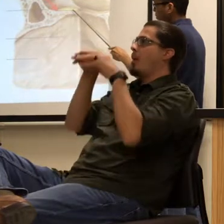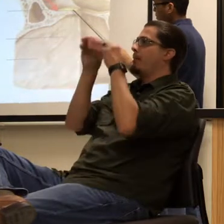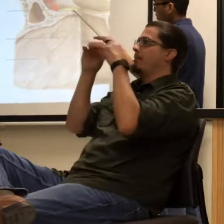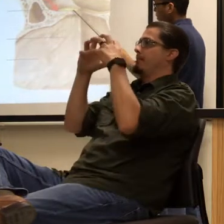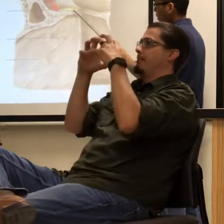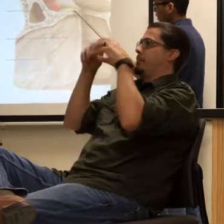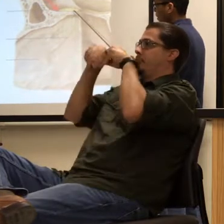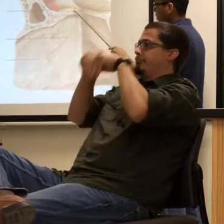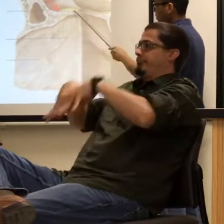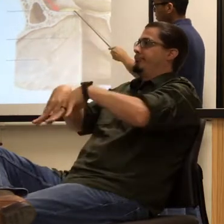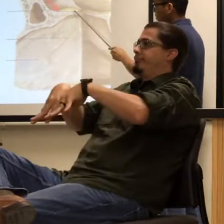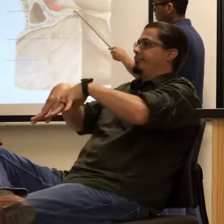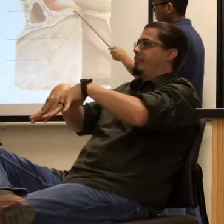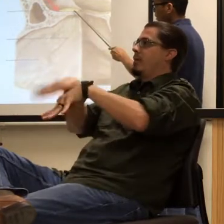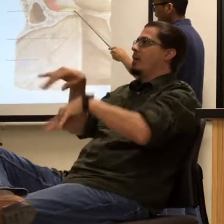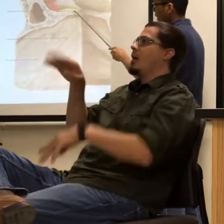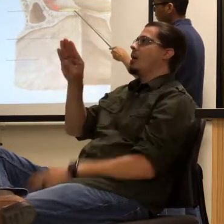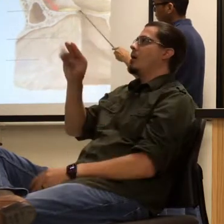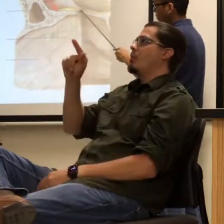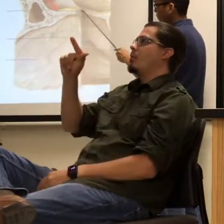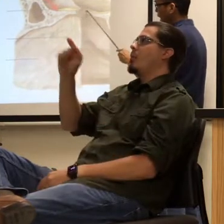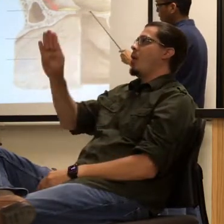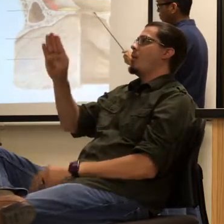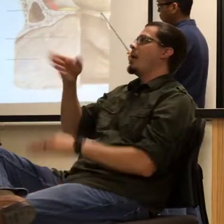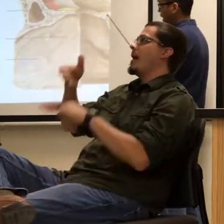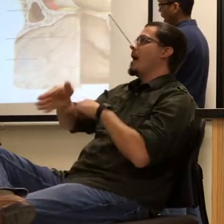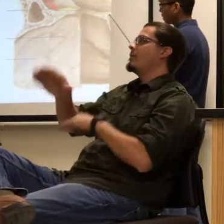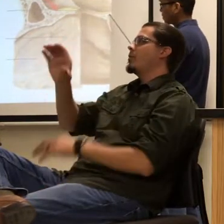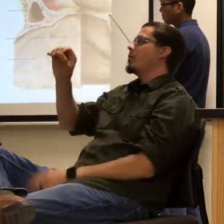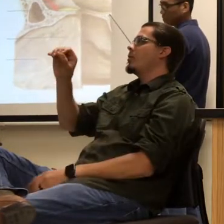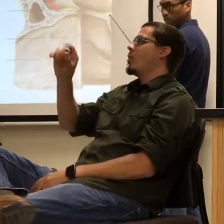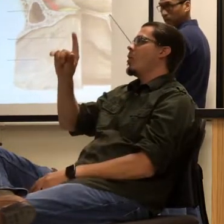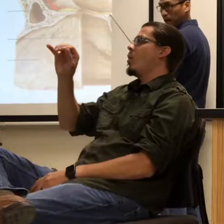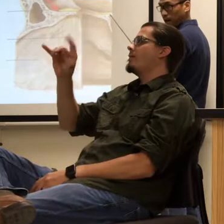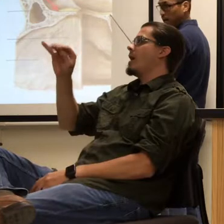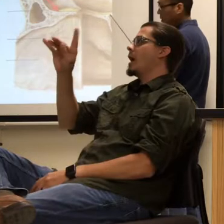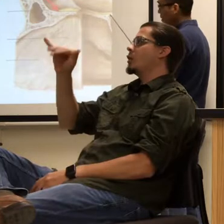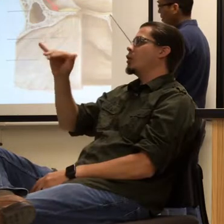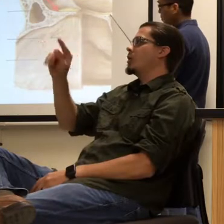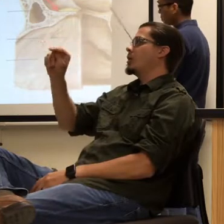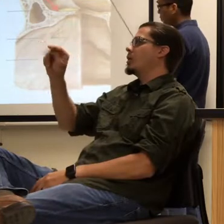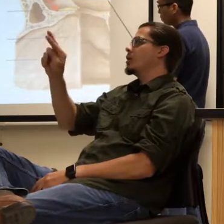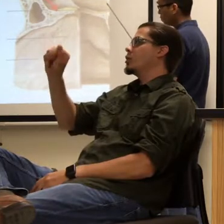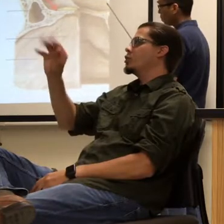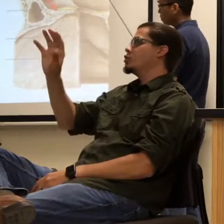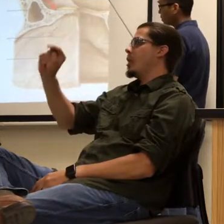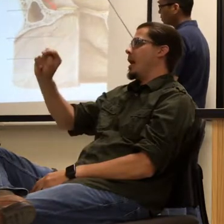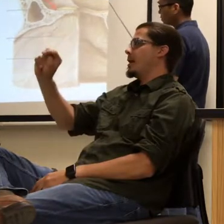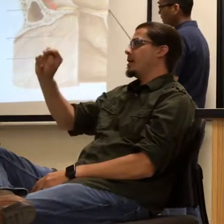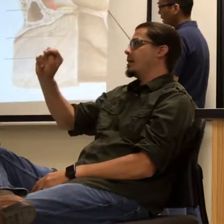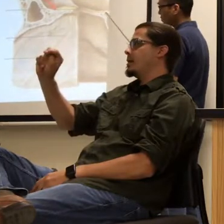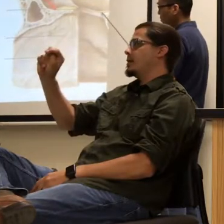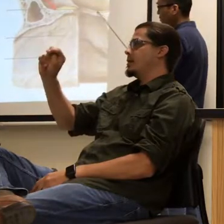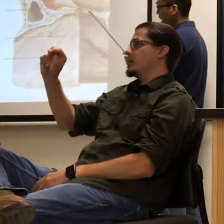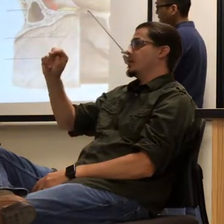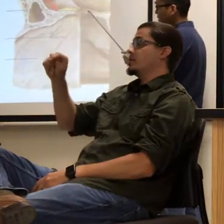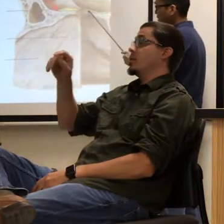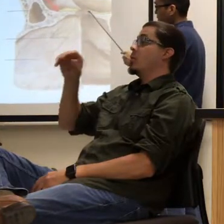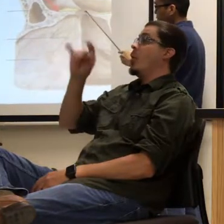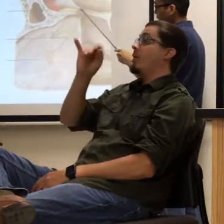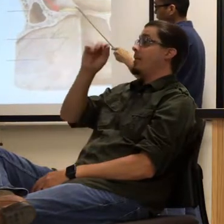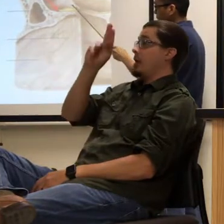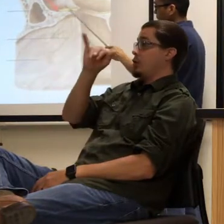bulb is after the olfactory tract, okay? So going forward, it goes olfactory